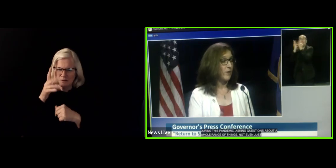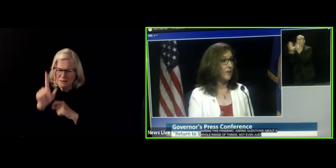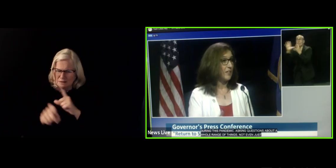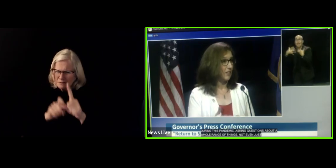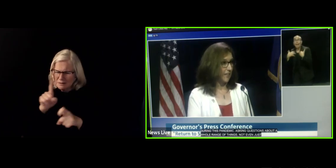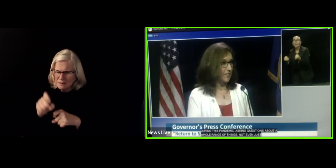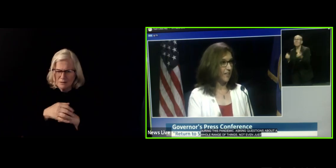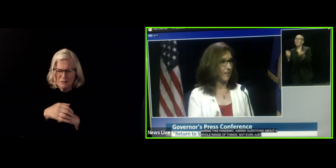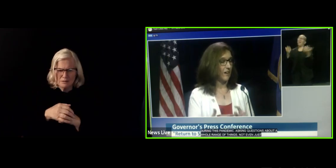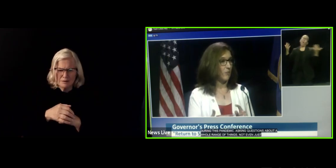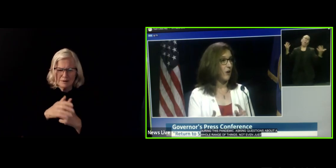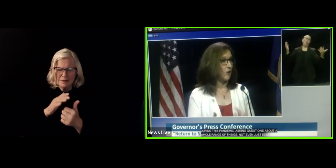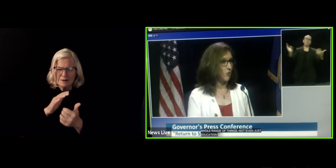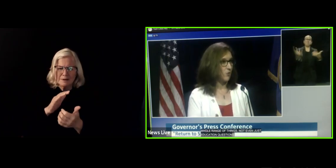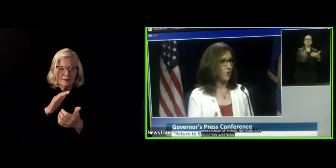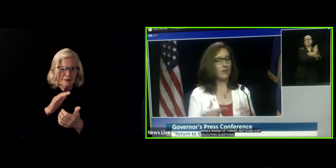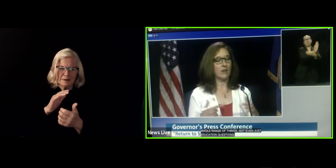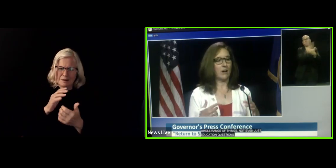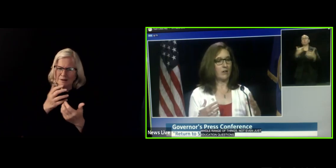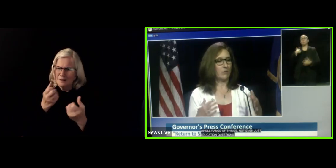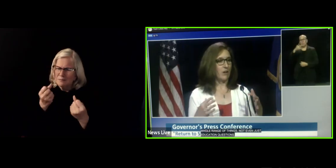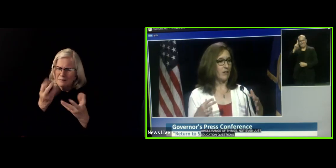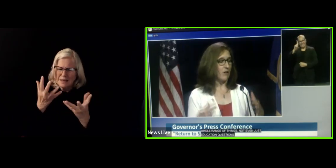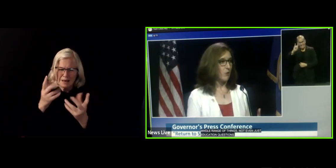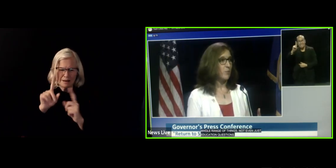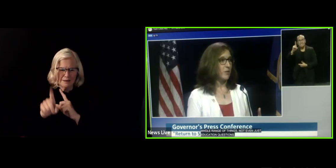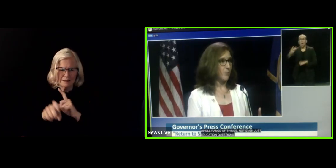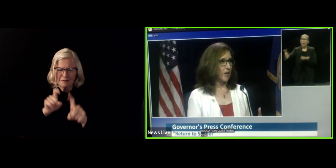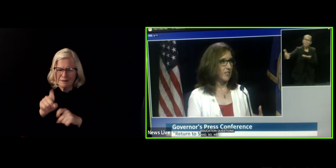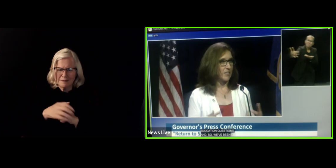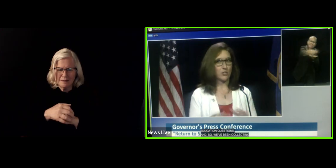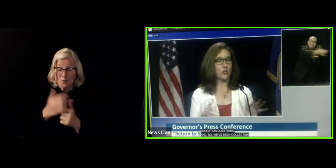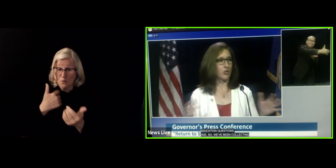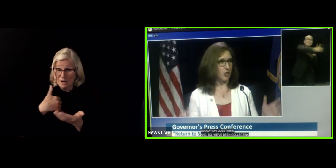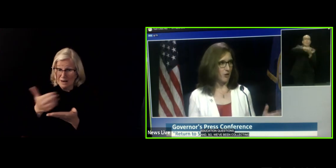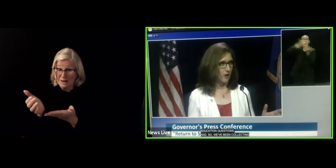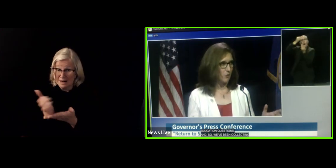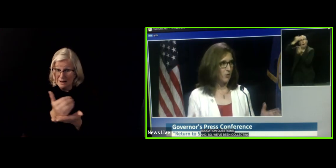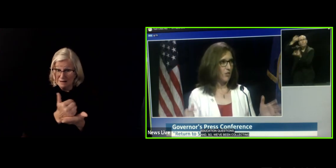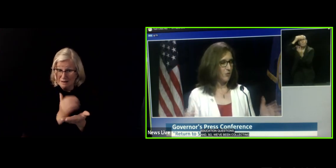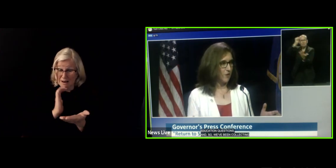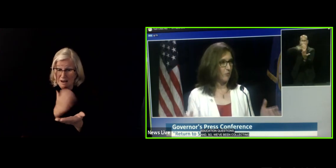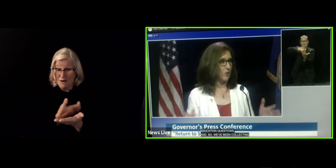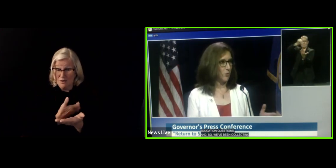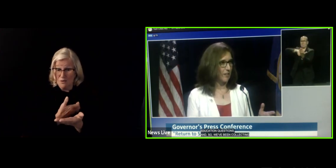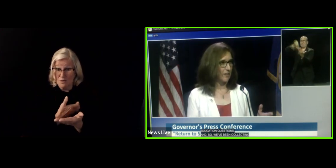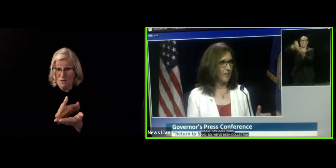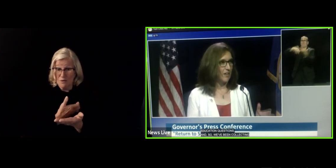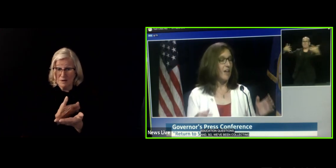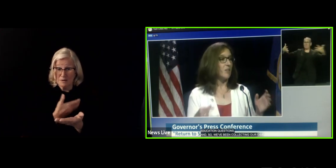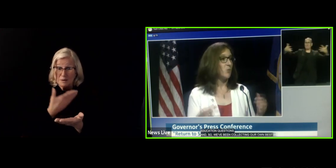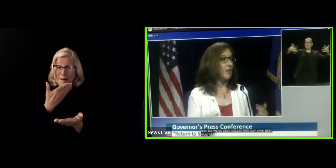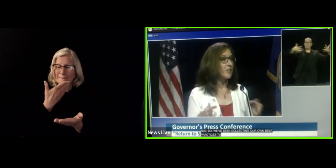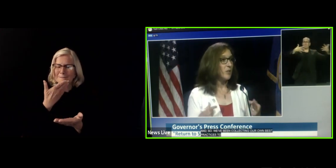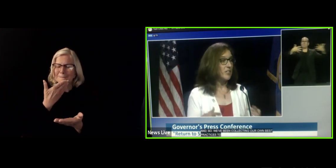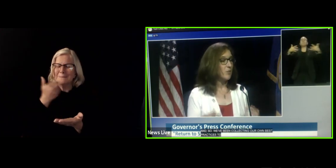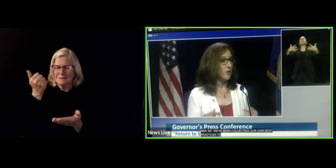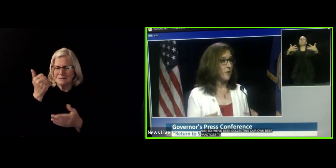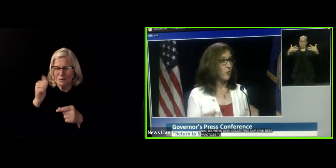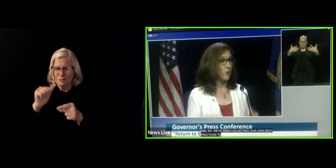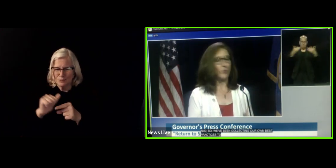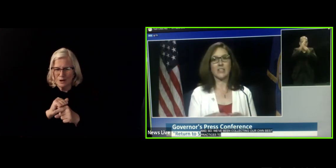we've been collecting our own best practices to share out to families directly, as well as we